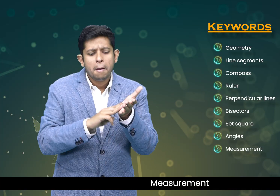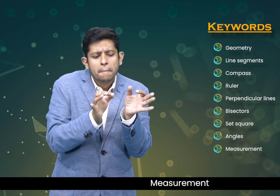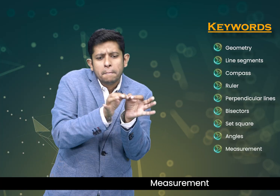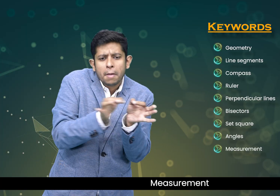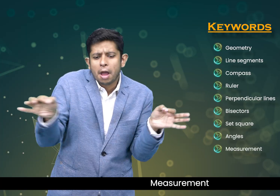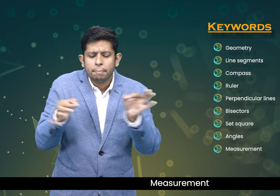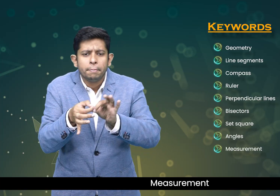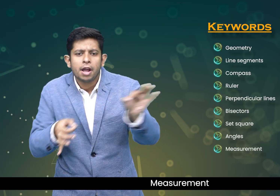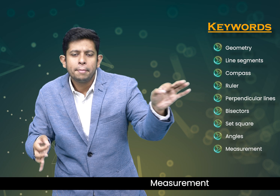measurement.